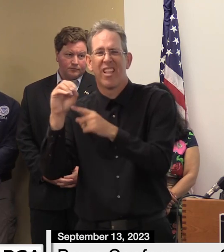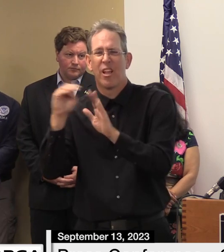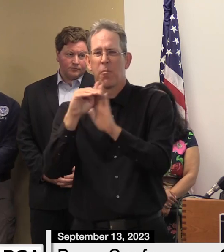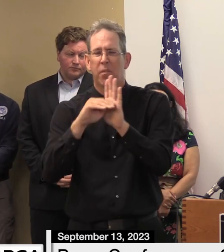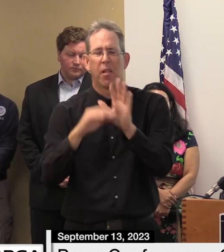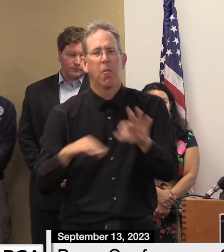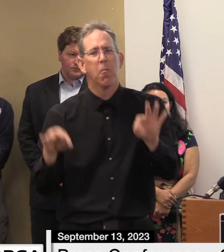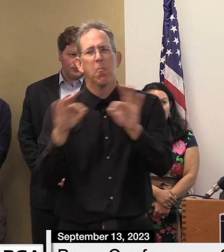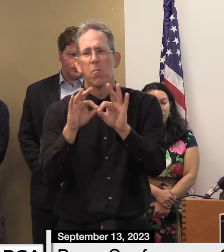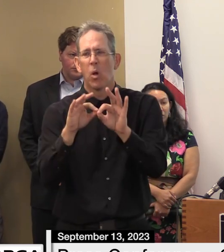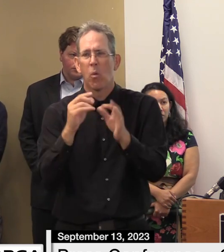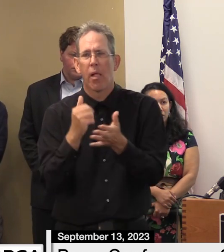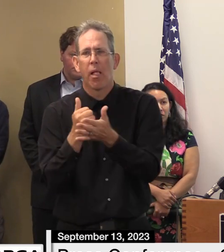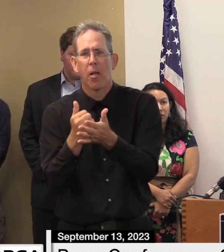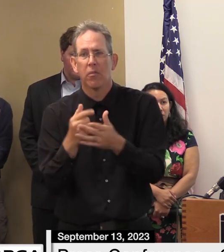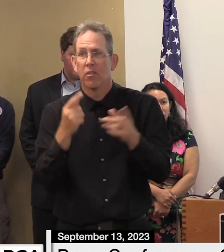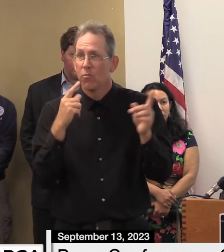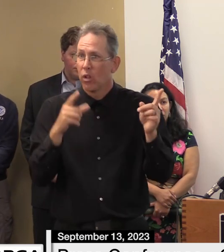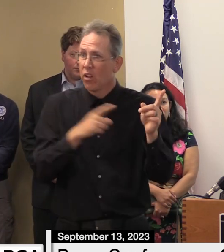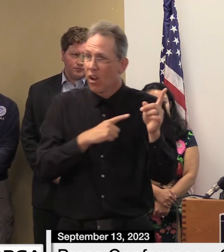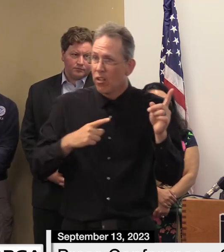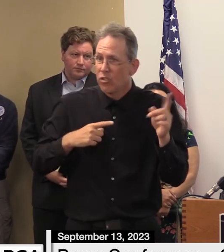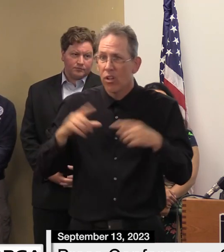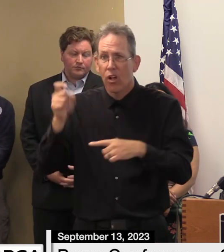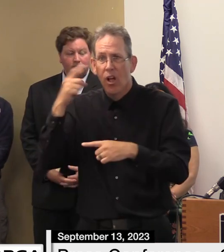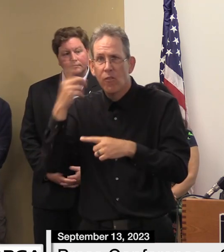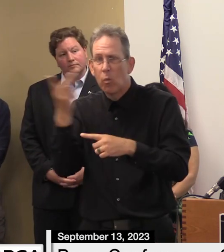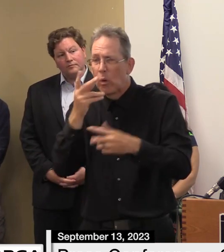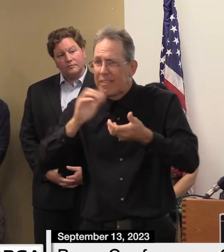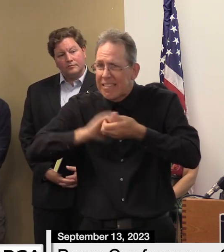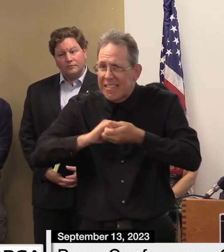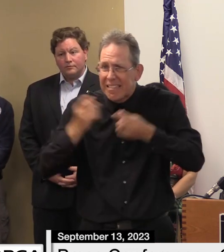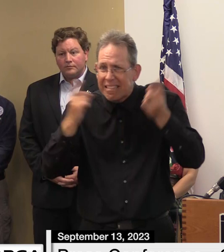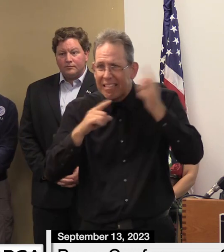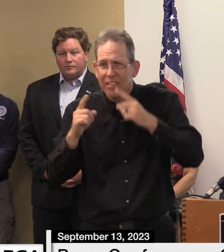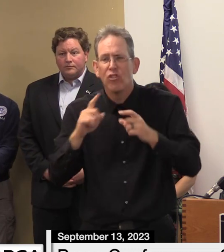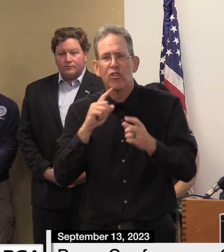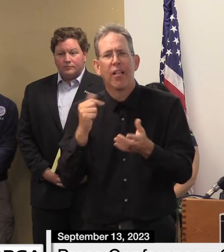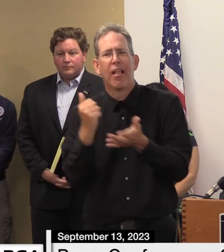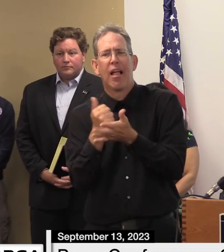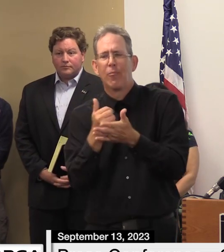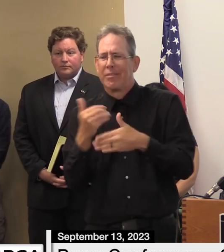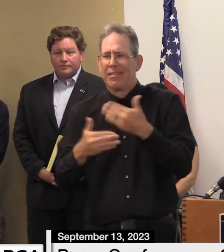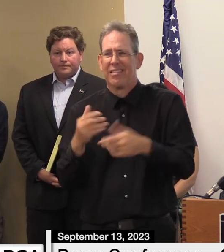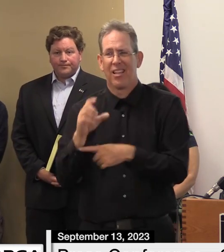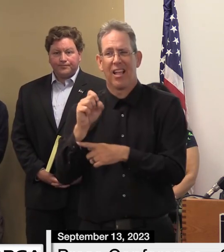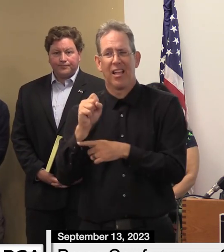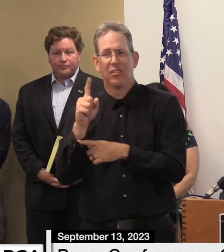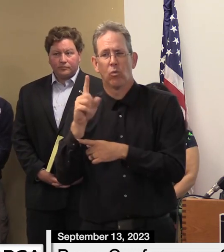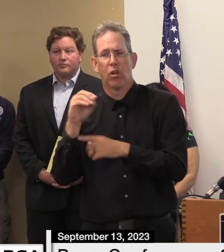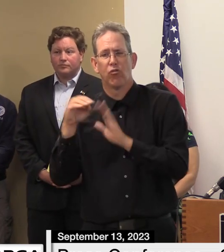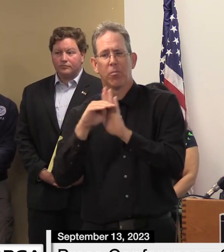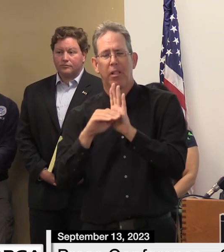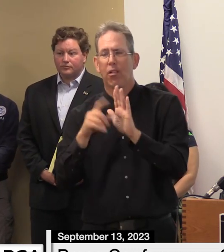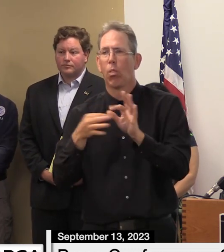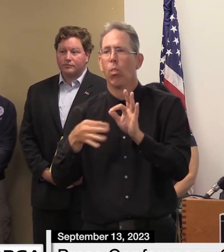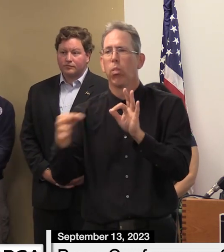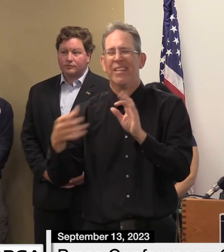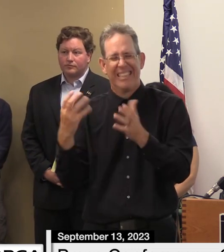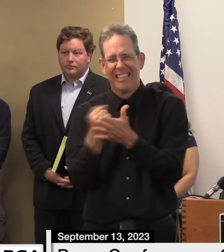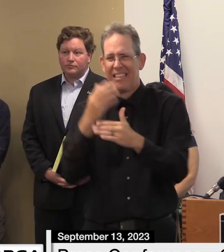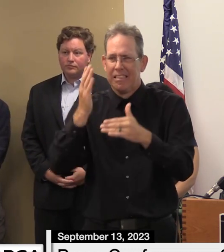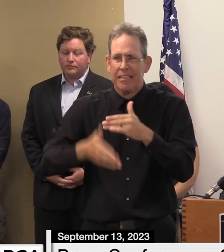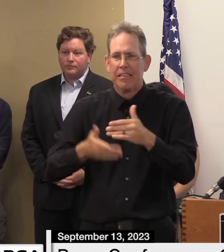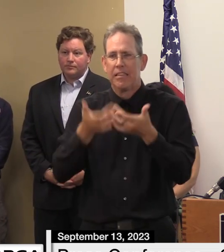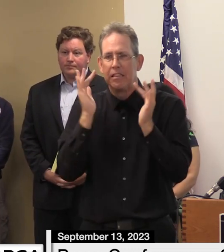and the legislature to get that done, because that should help speed up some of that process, which can make housing more affordable.